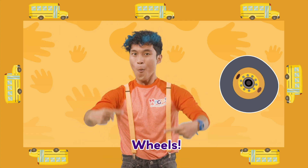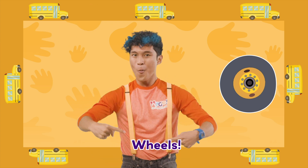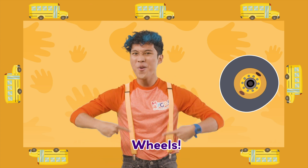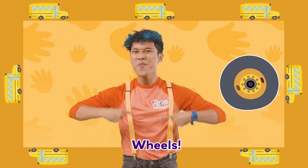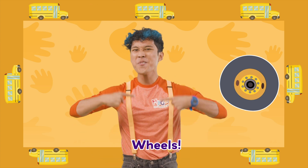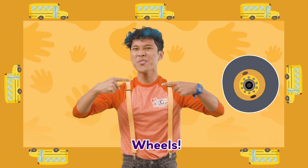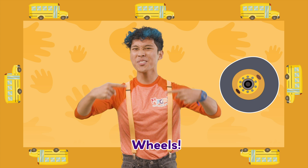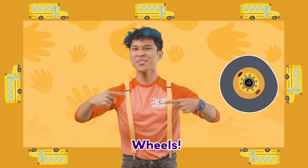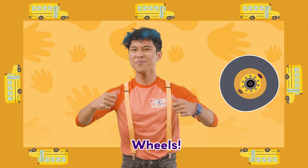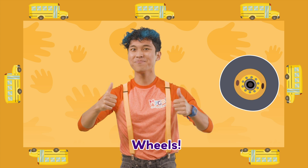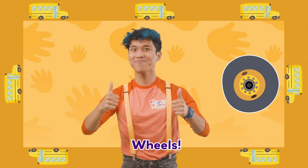wheels.